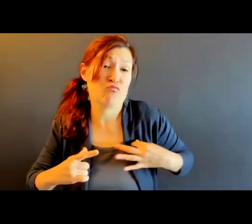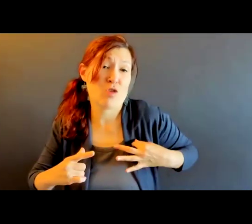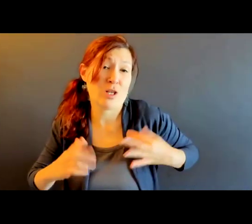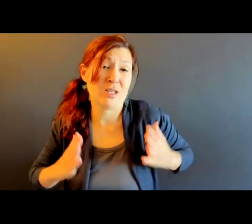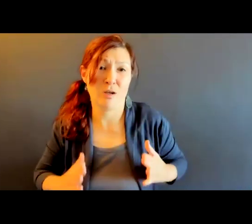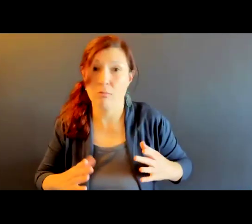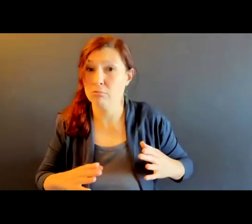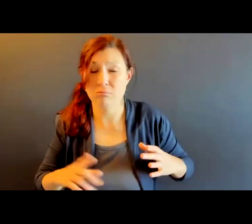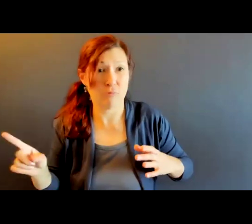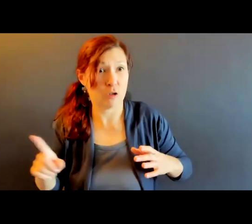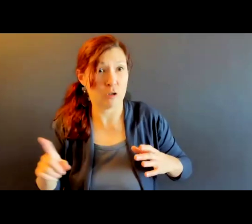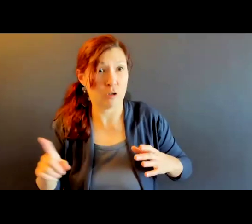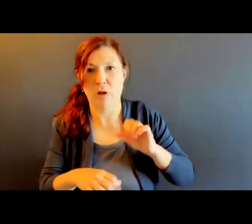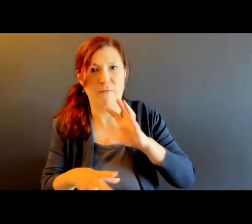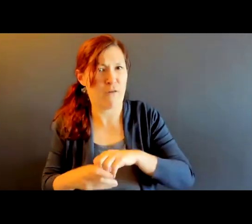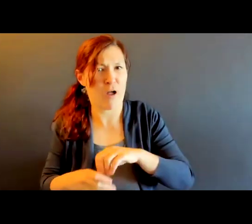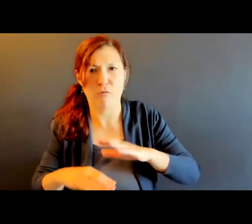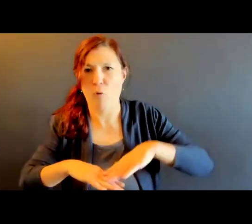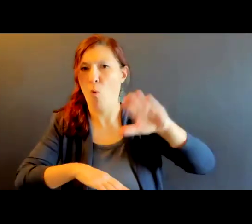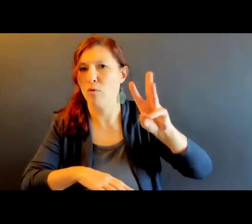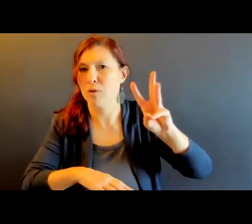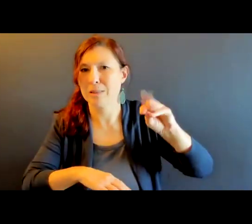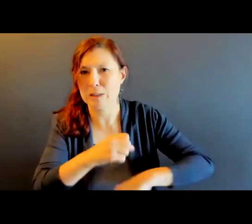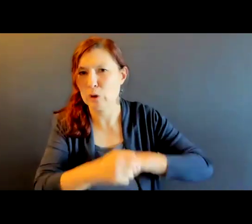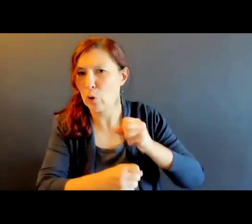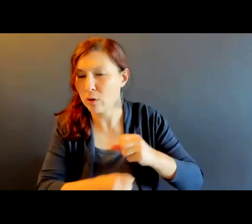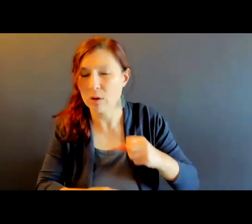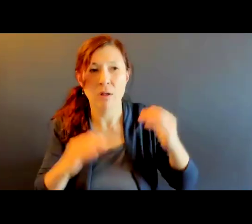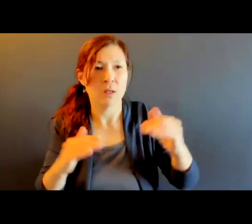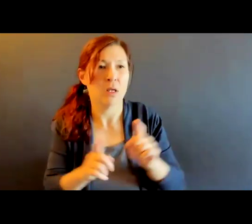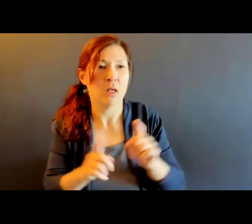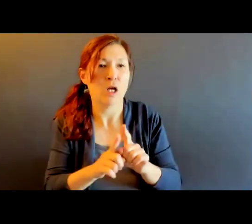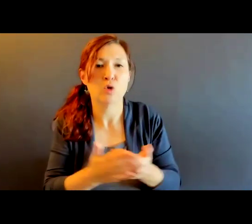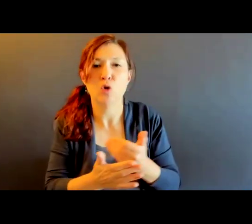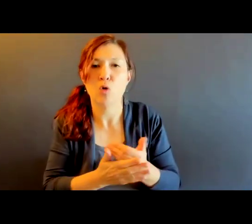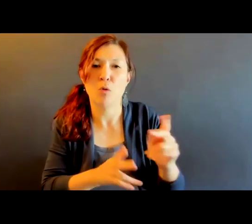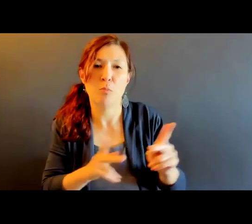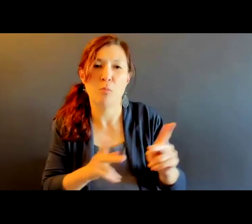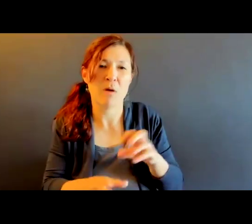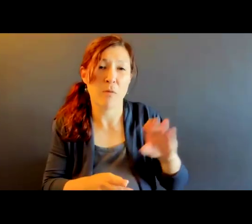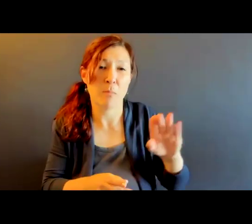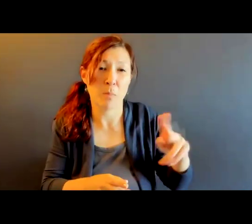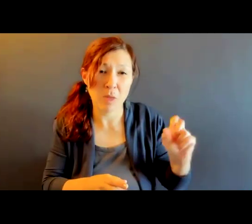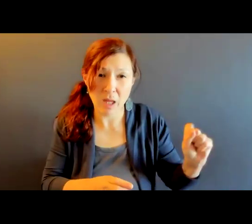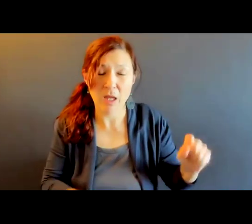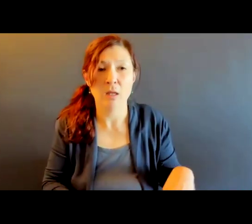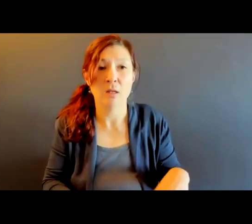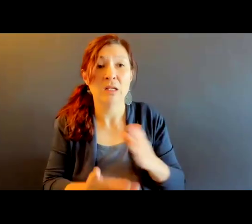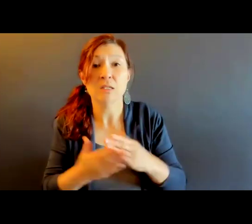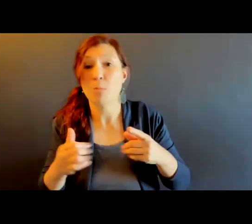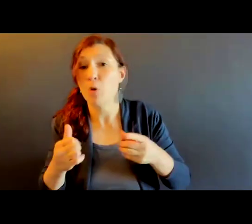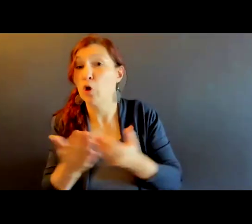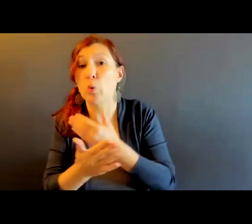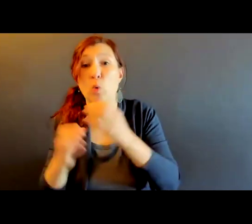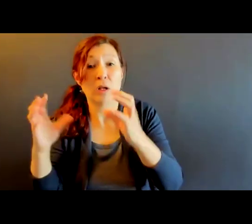years. And I also just met new members of the BPS community, some of them first-time educators and new